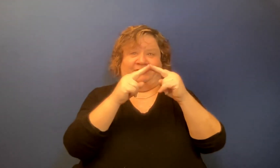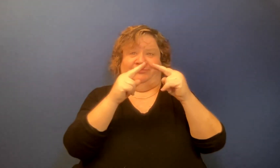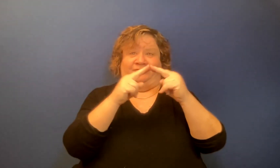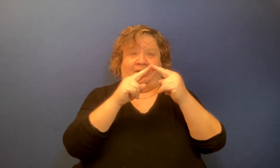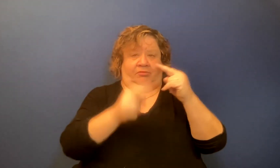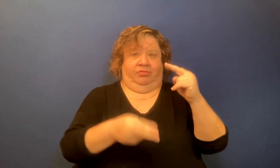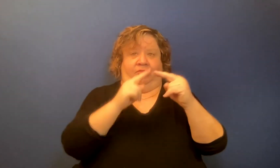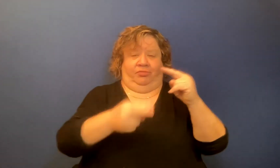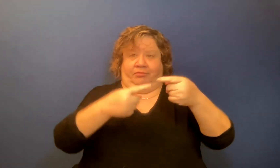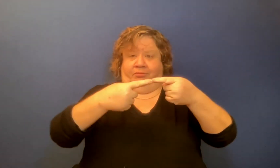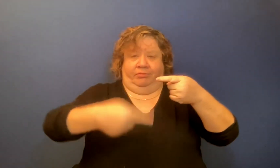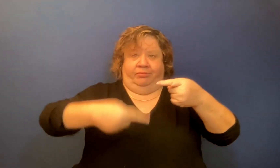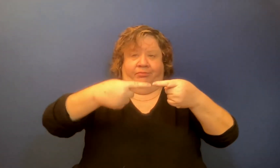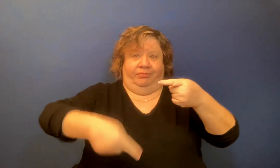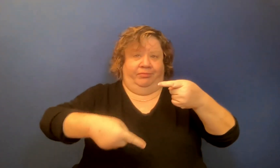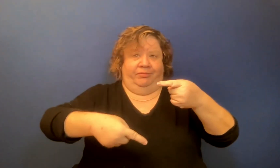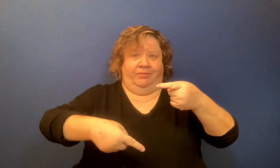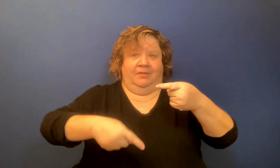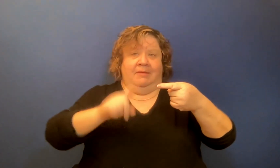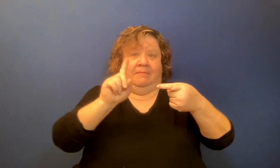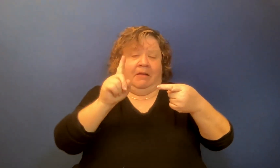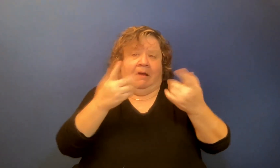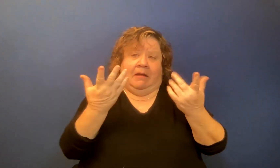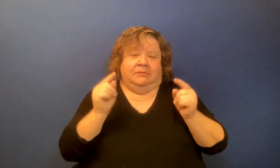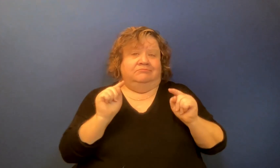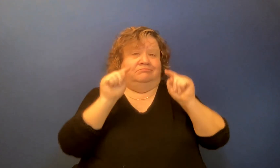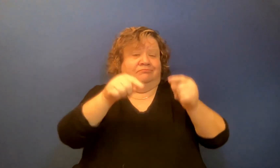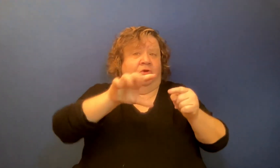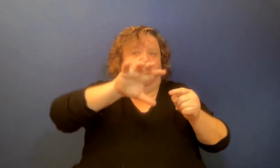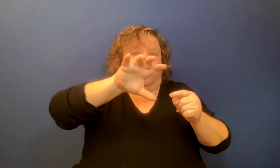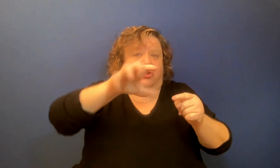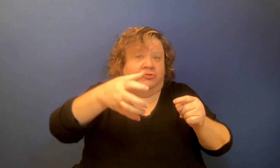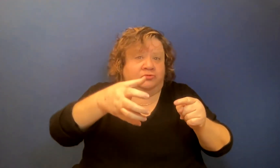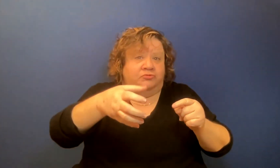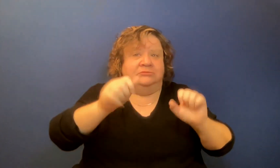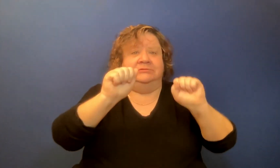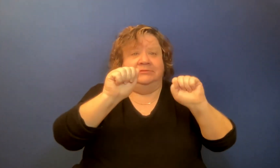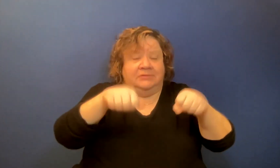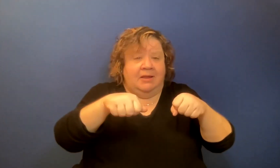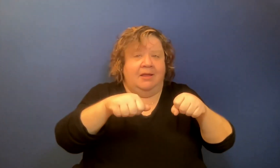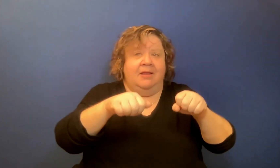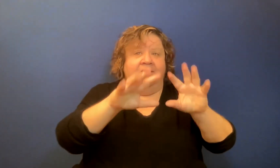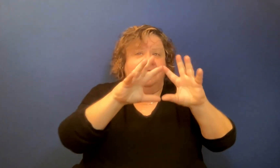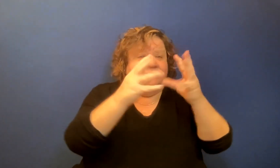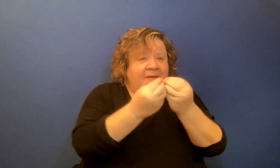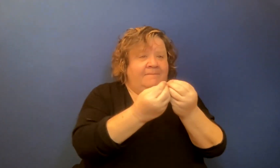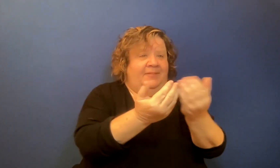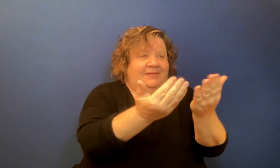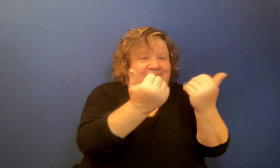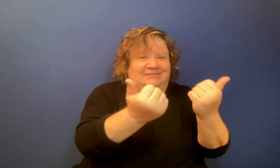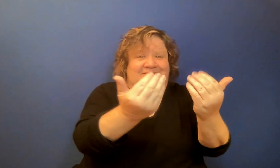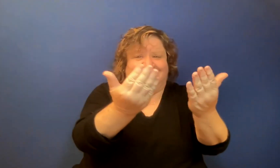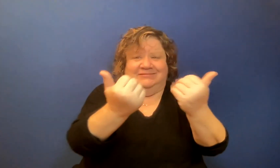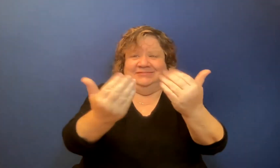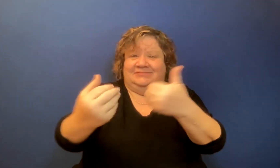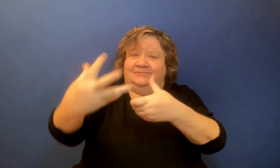the in-country workshops, it would be fantastic to see if there could be some varied focus